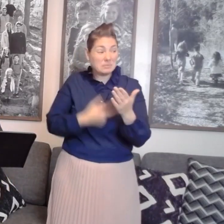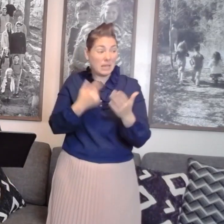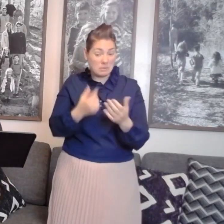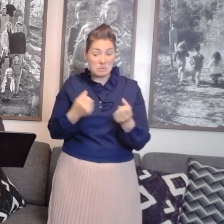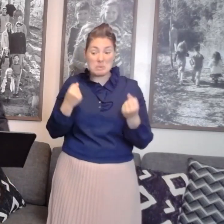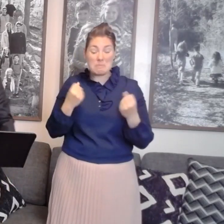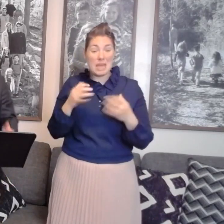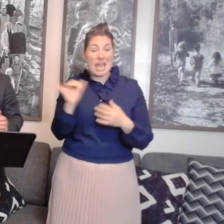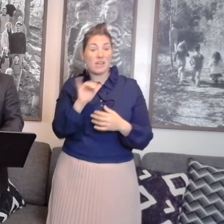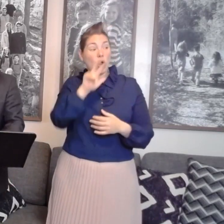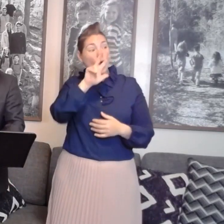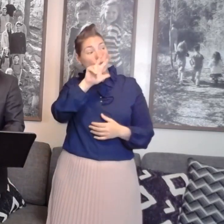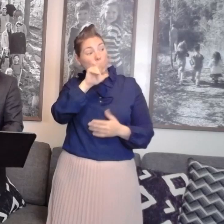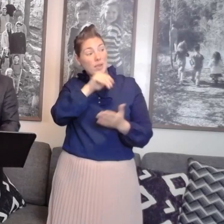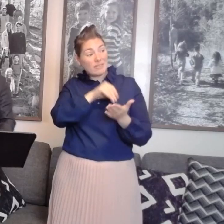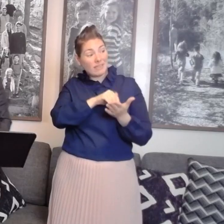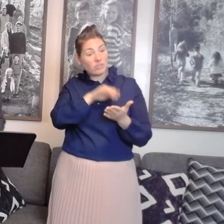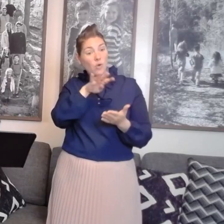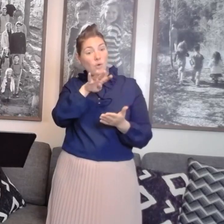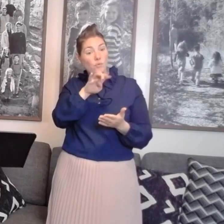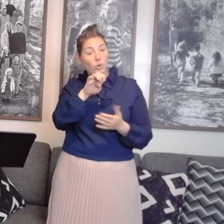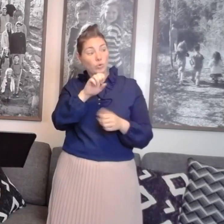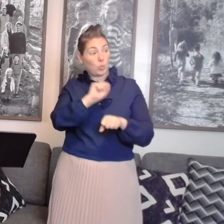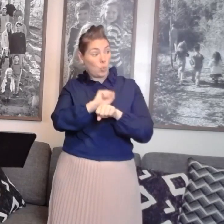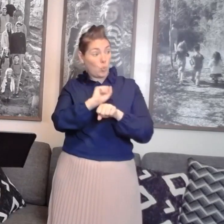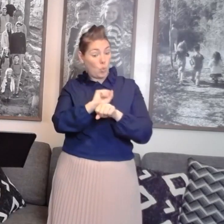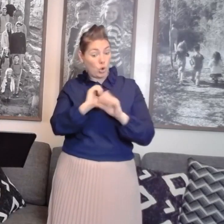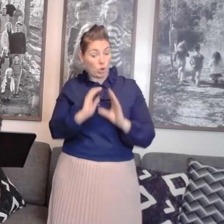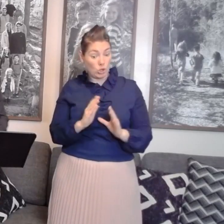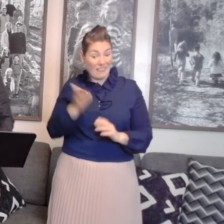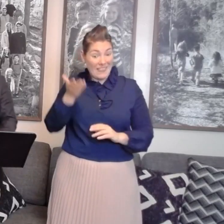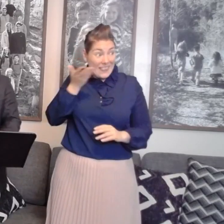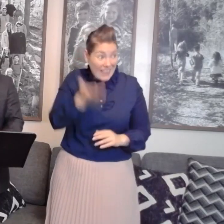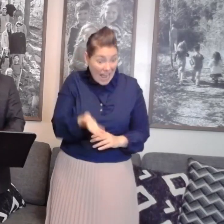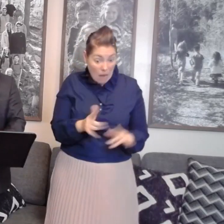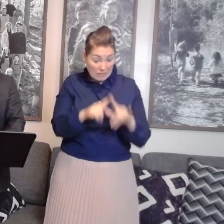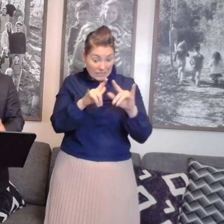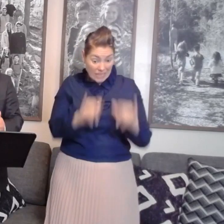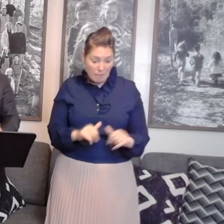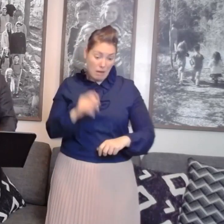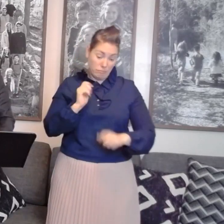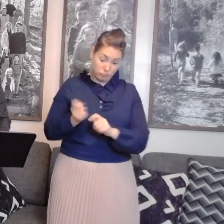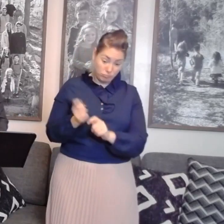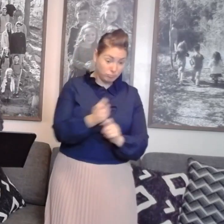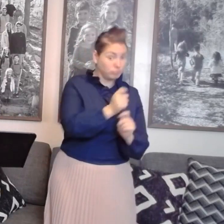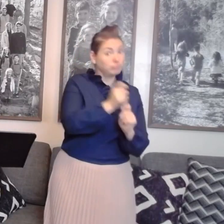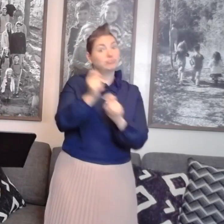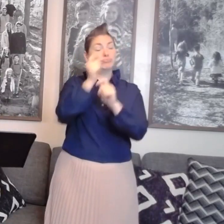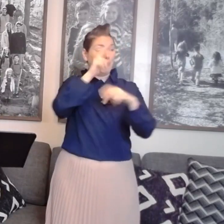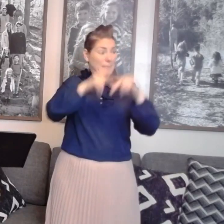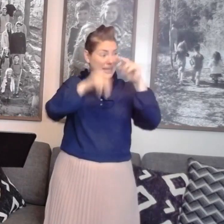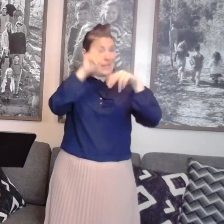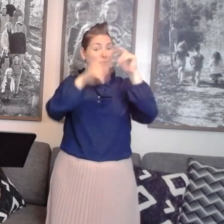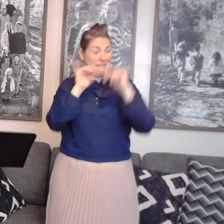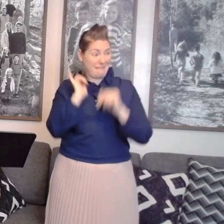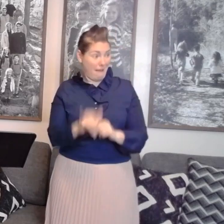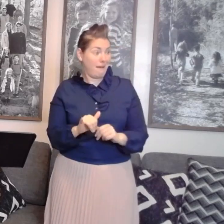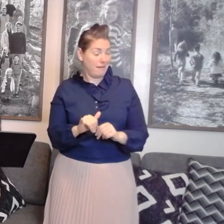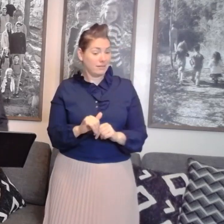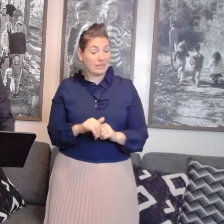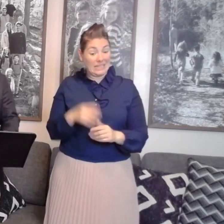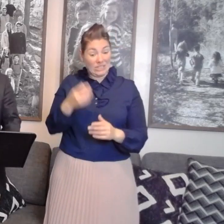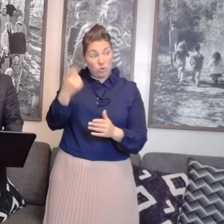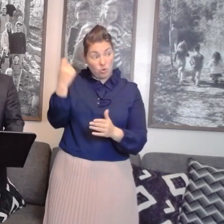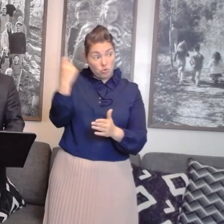as 3,400 workers at one time building the building. The building itself